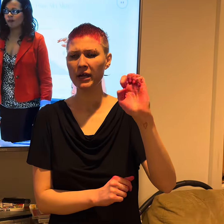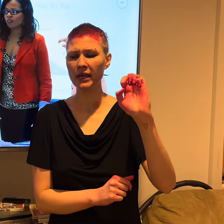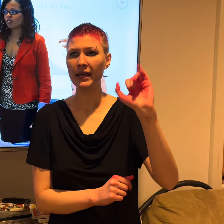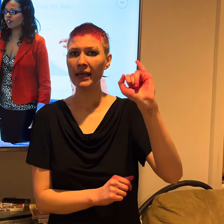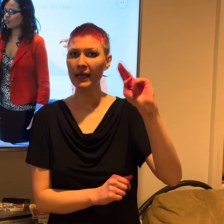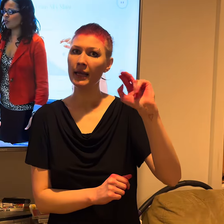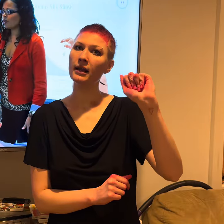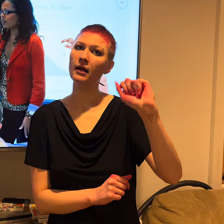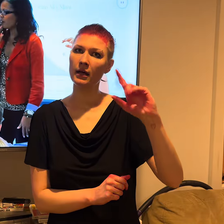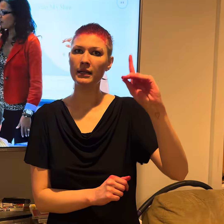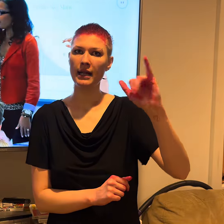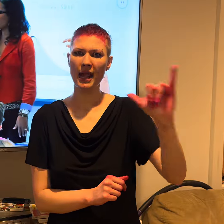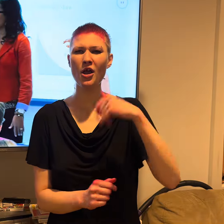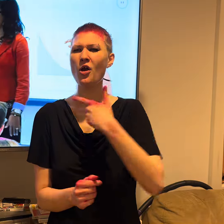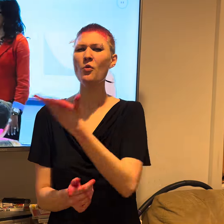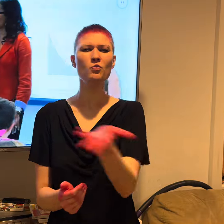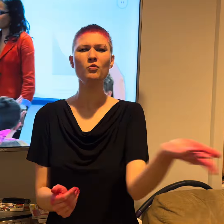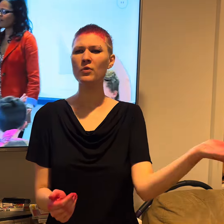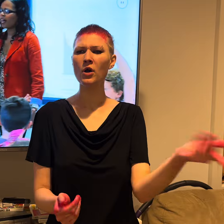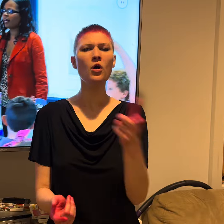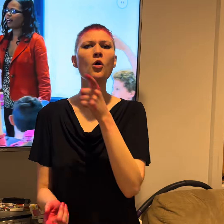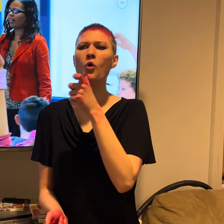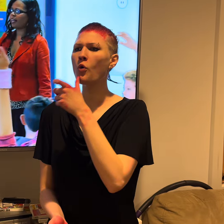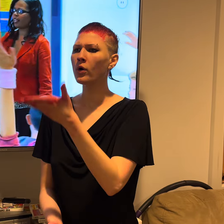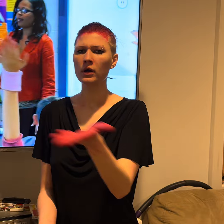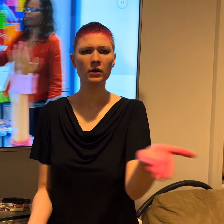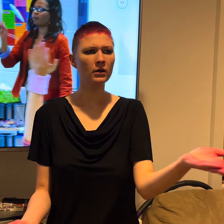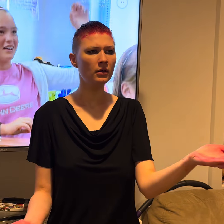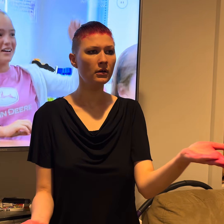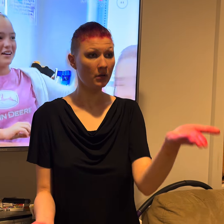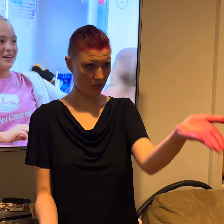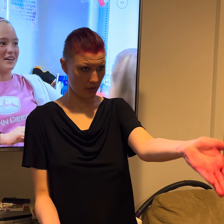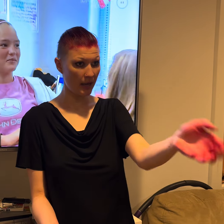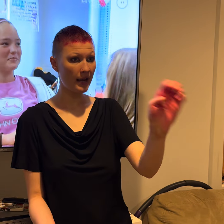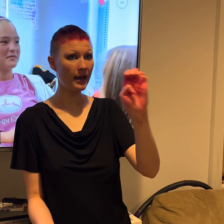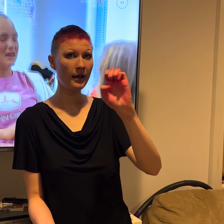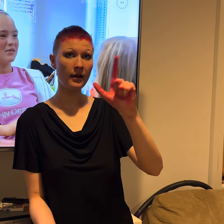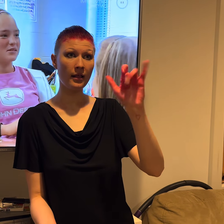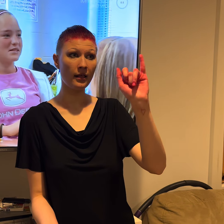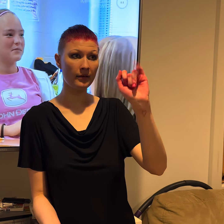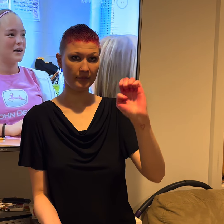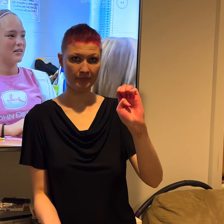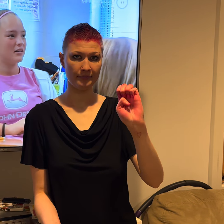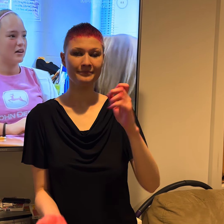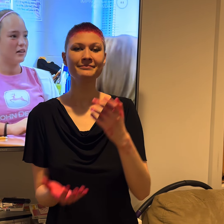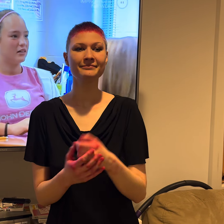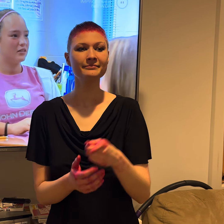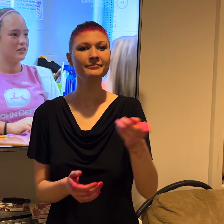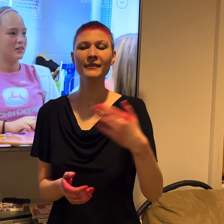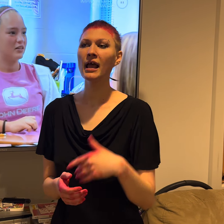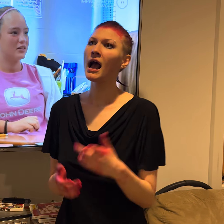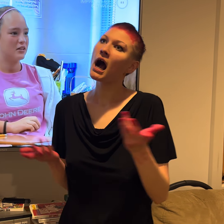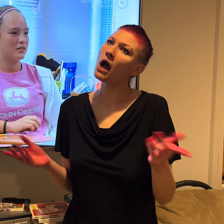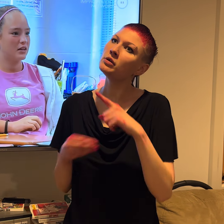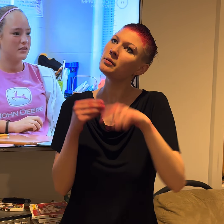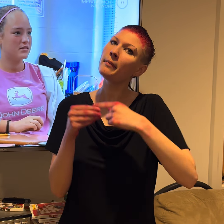the story? Who can give me a fact? Ellie. It was about a little girl who lived